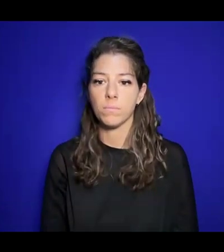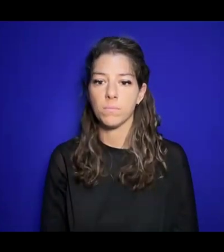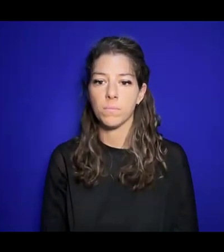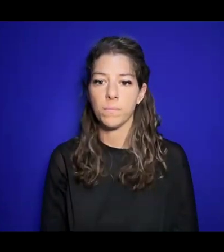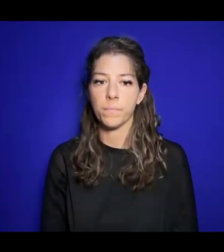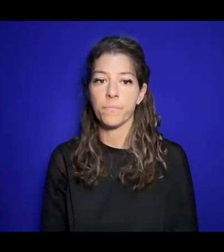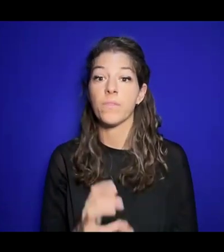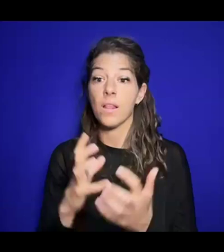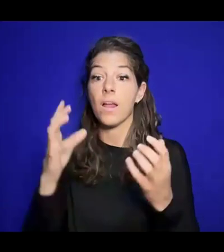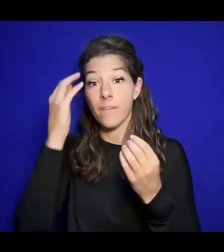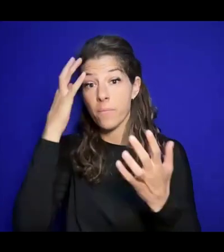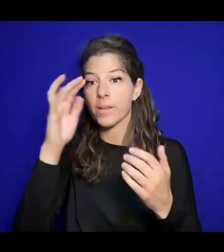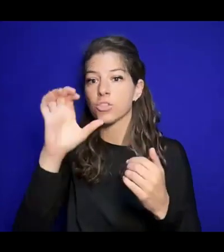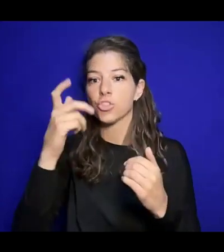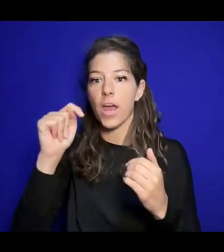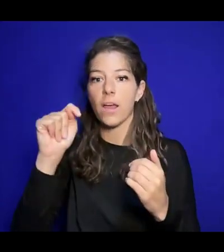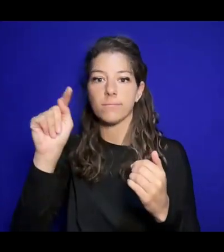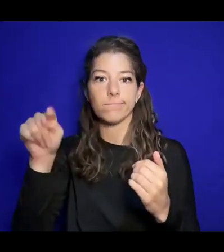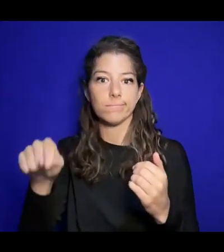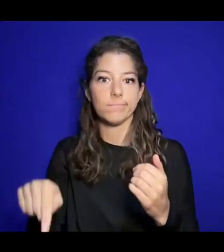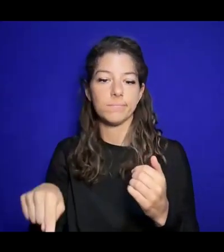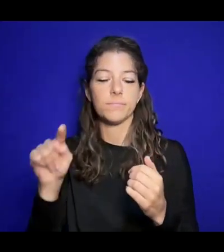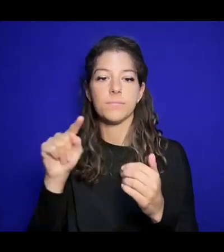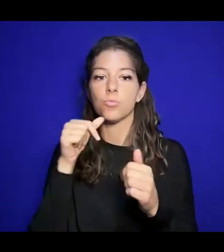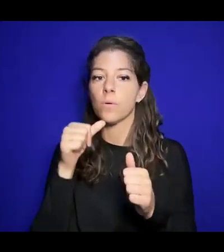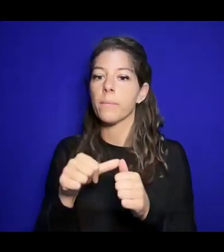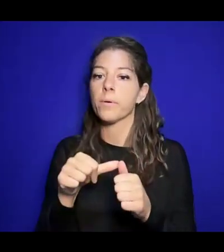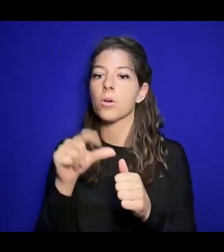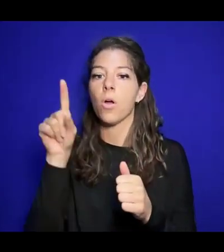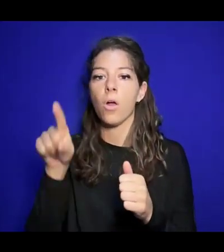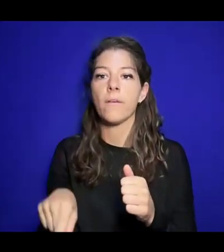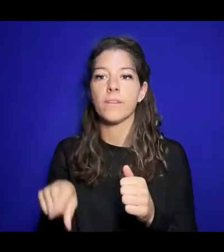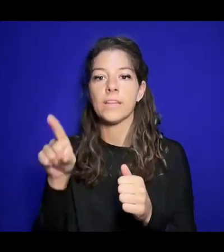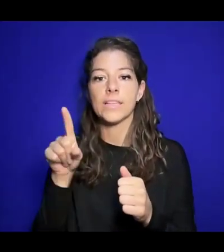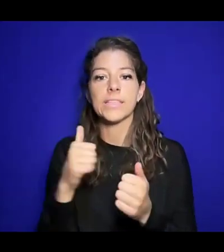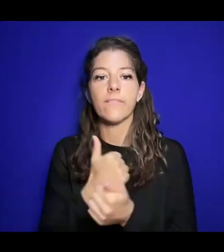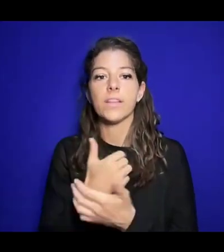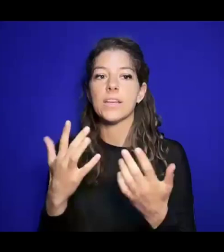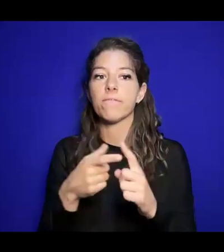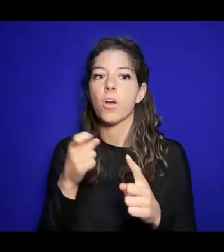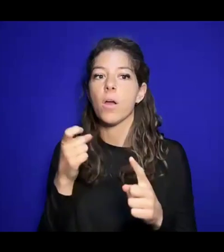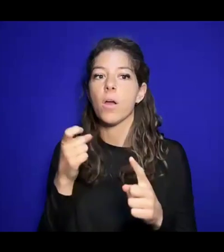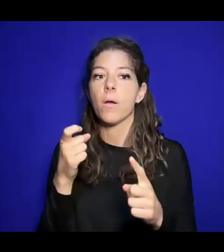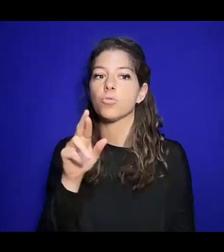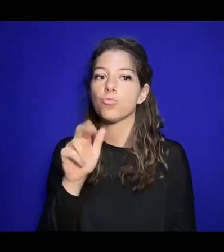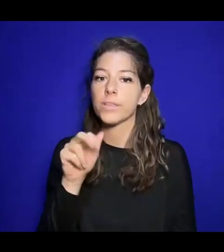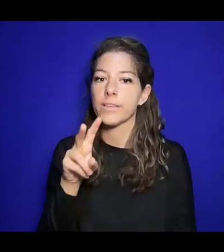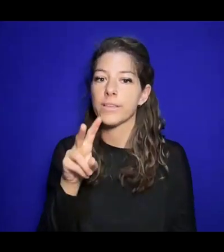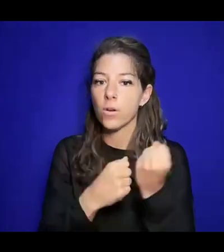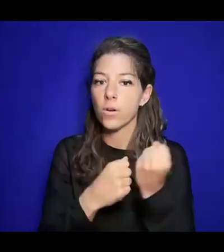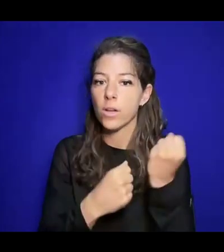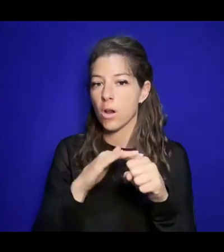lot of information in the chat. Remember, all of these are everything from the Reeve Foundation that's on the